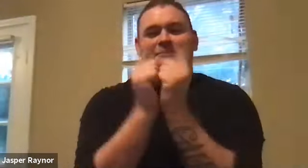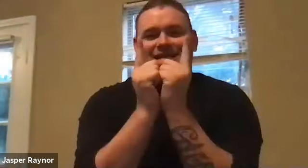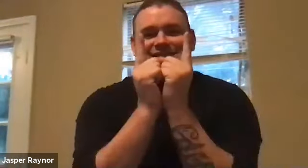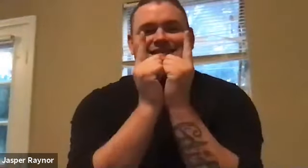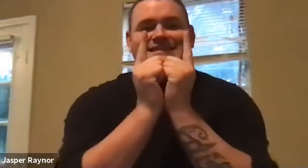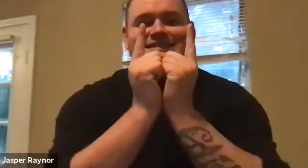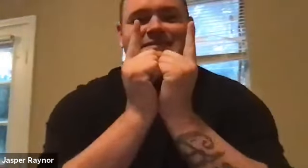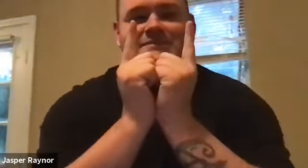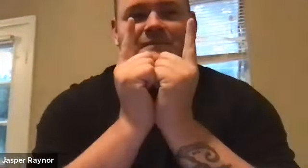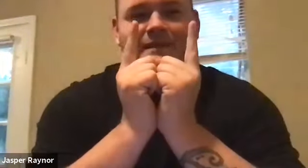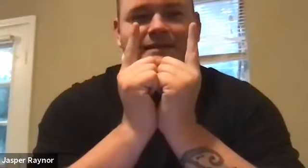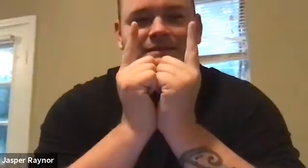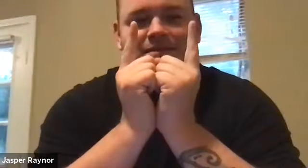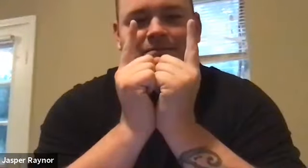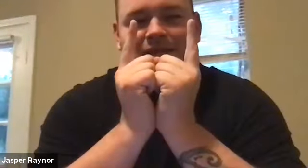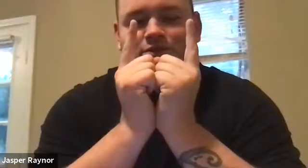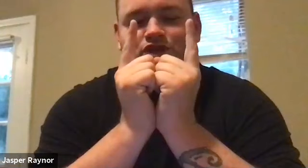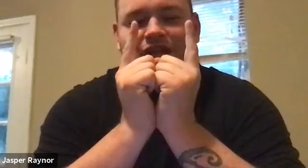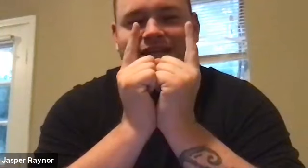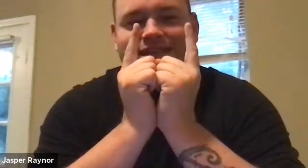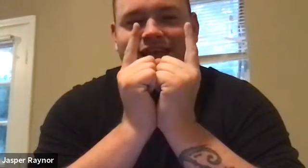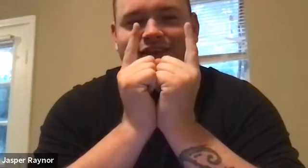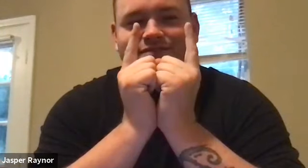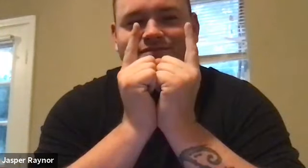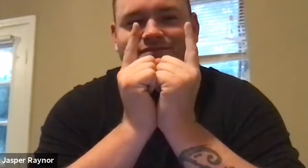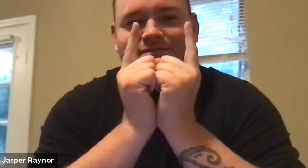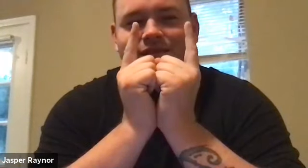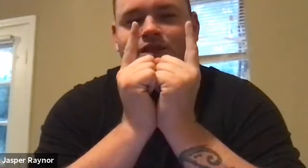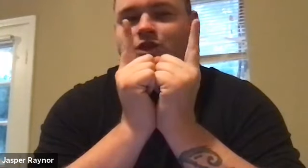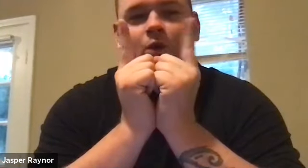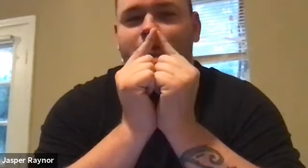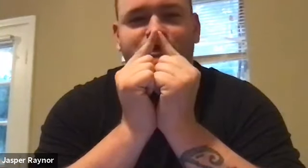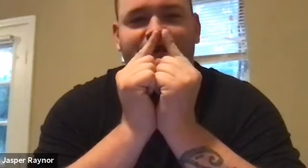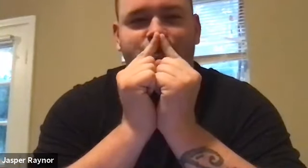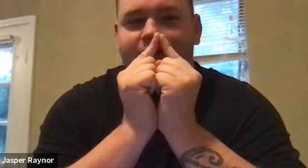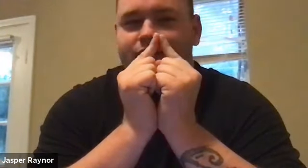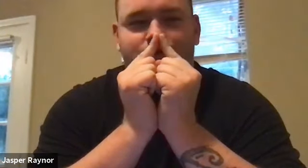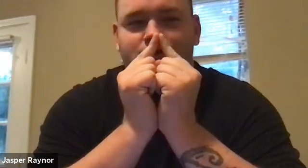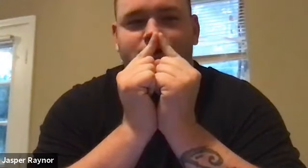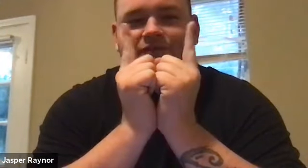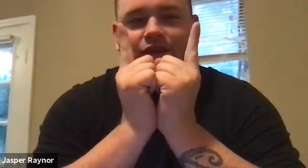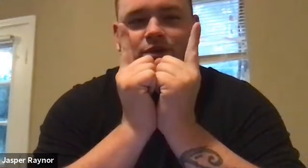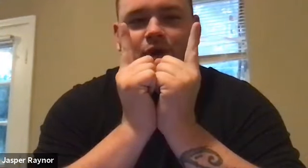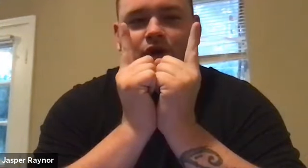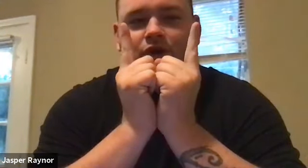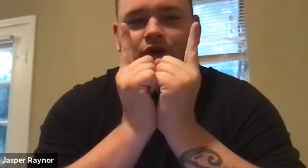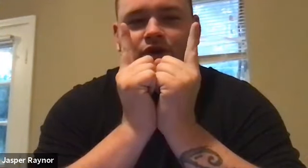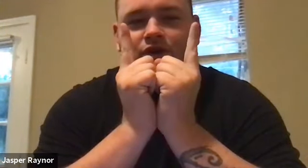meet. Meet. Oh, Meet with your hands together. Yes. You don't want to put your fingers together. Fingers apart.